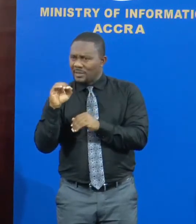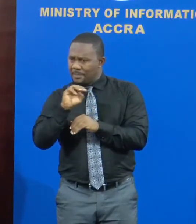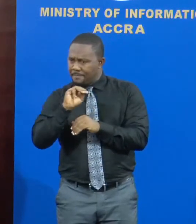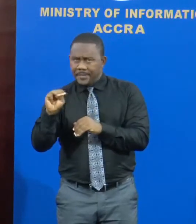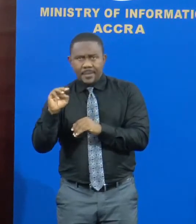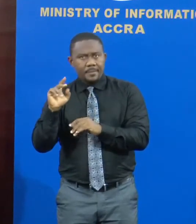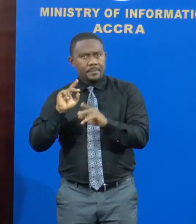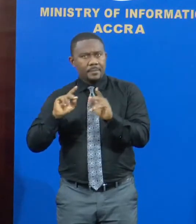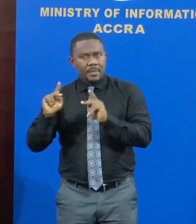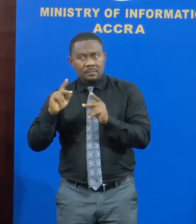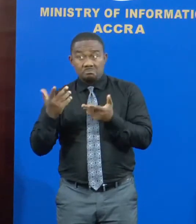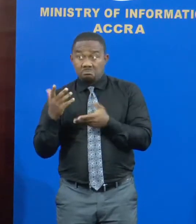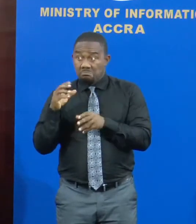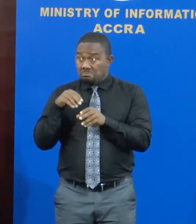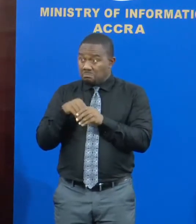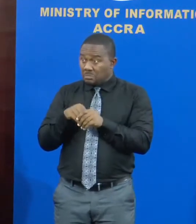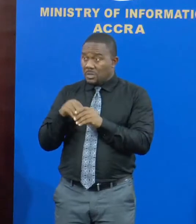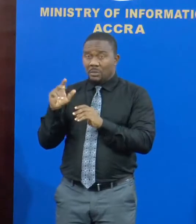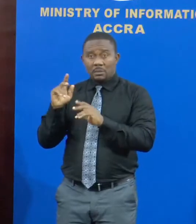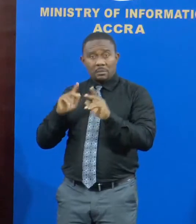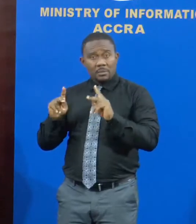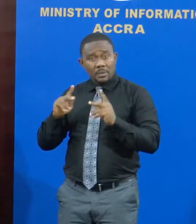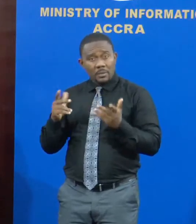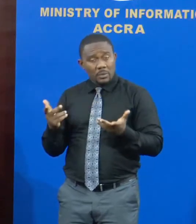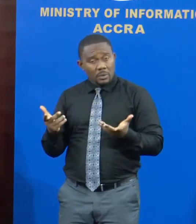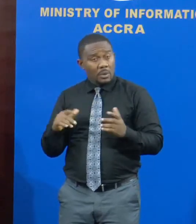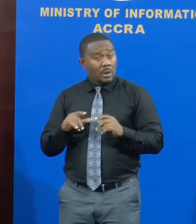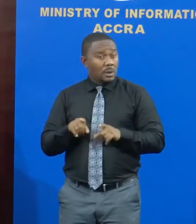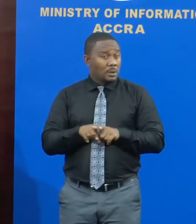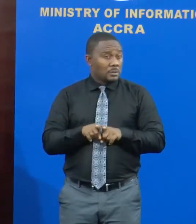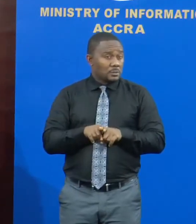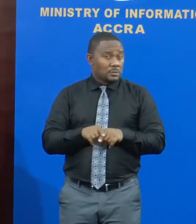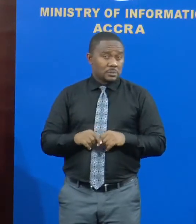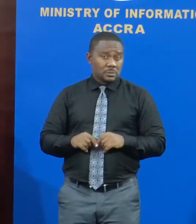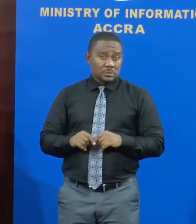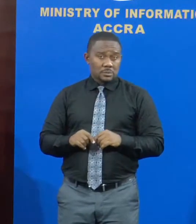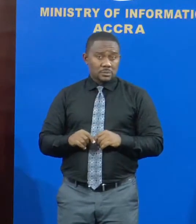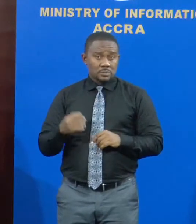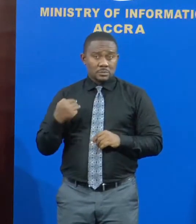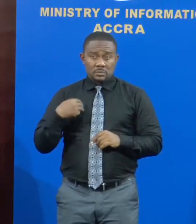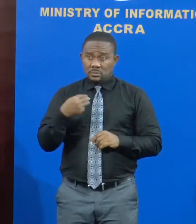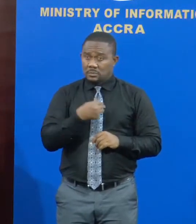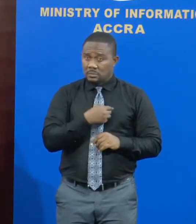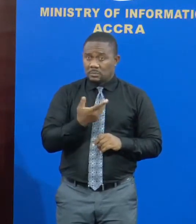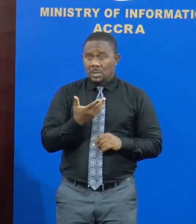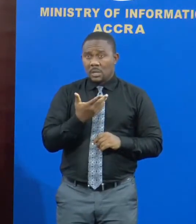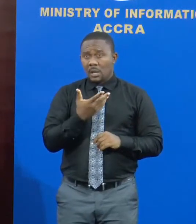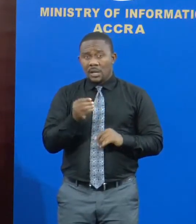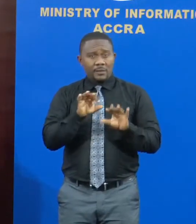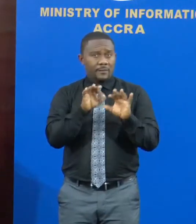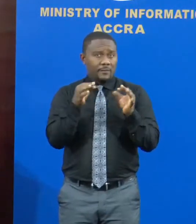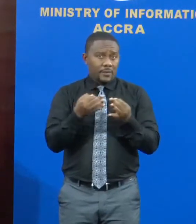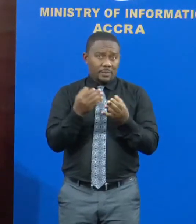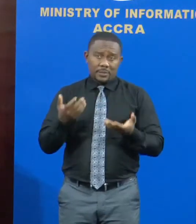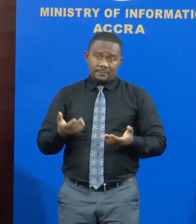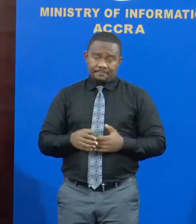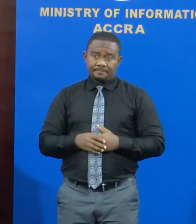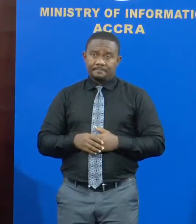will include people and also our members and their beneficiaries.